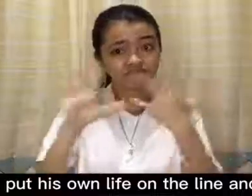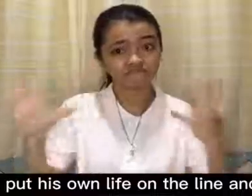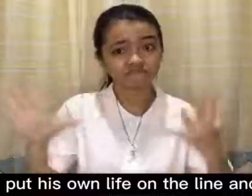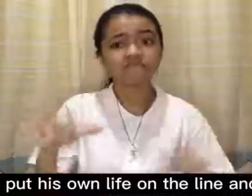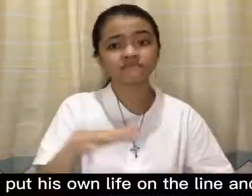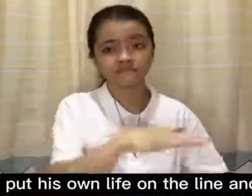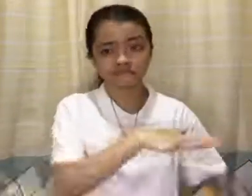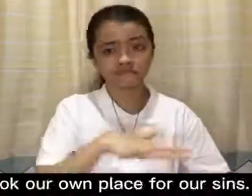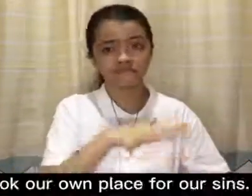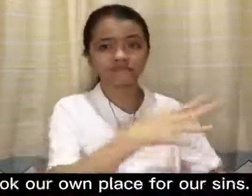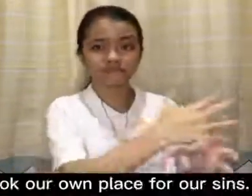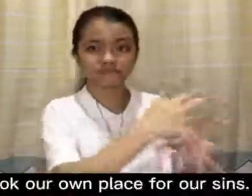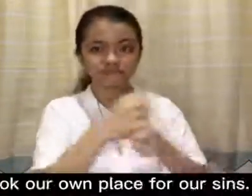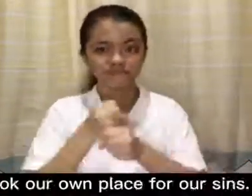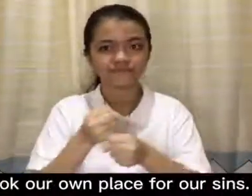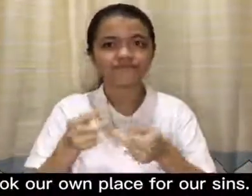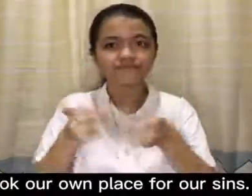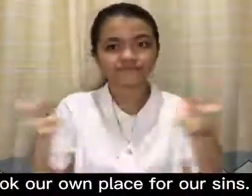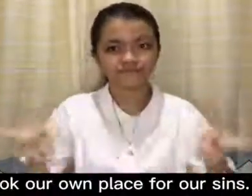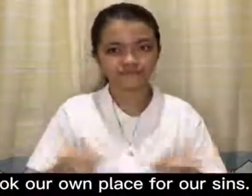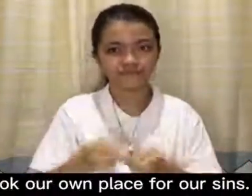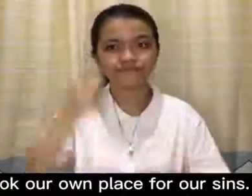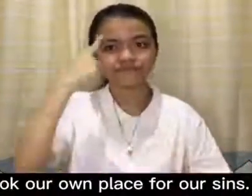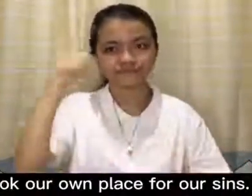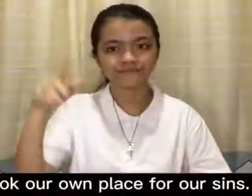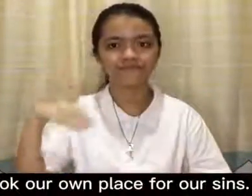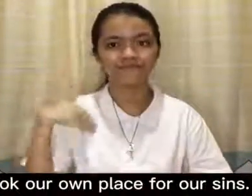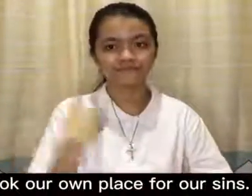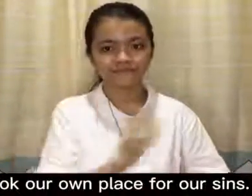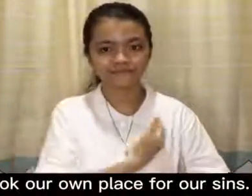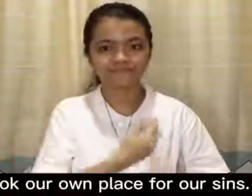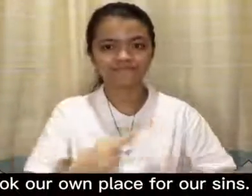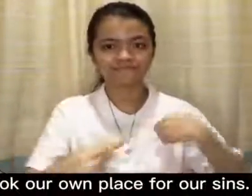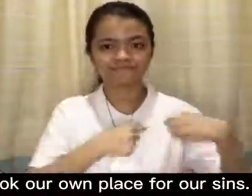live in me